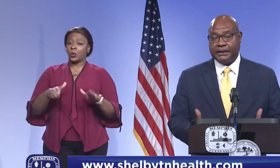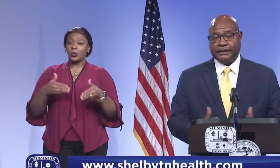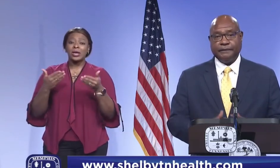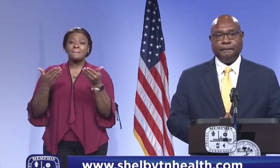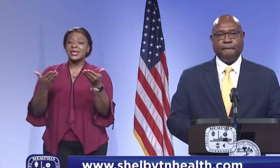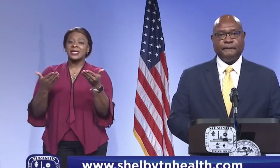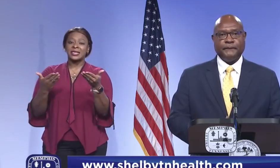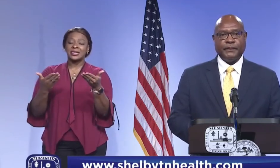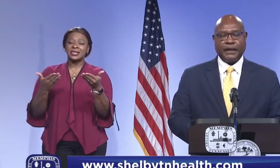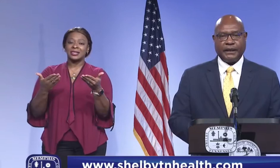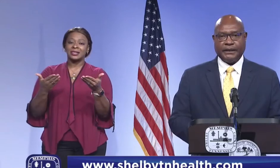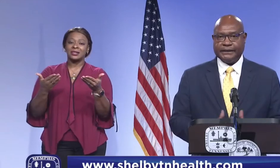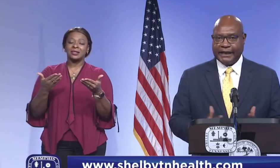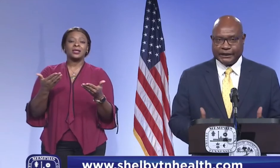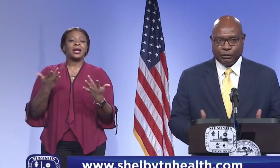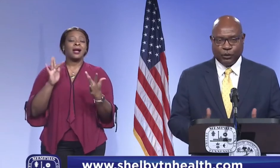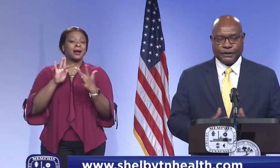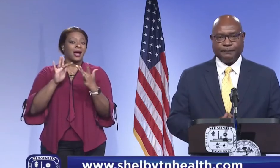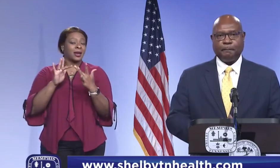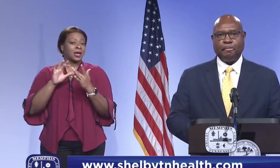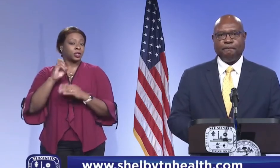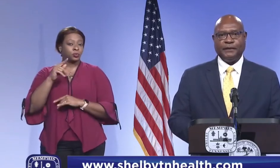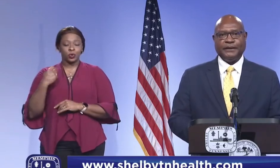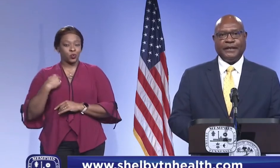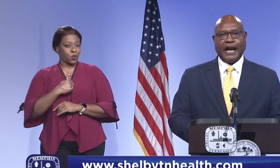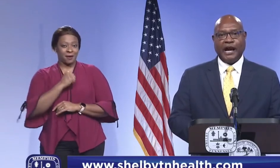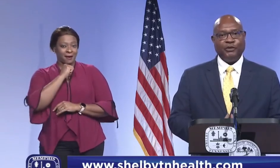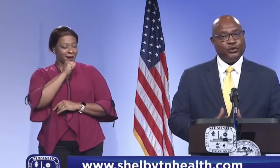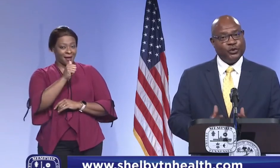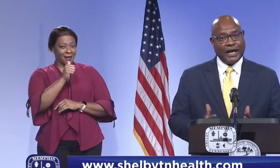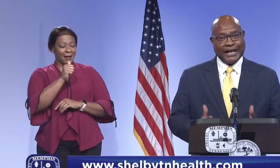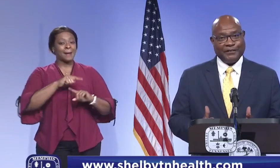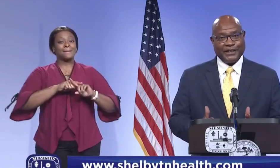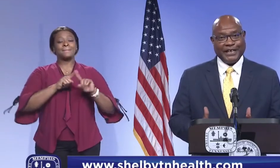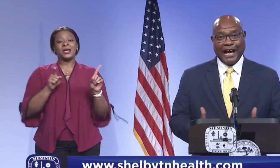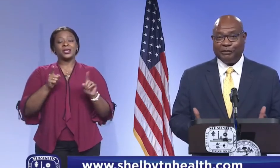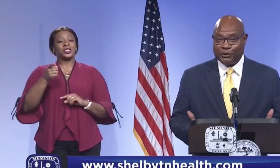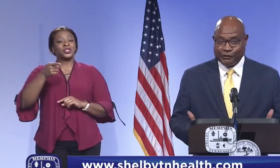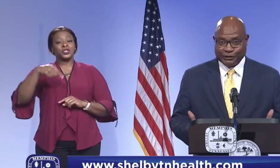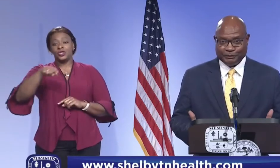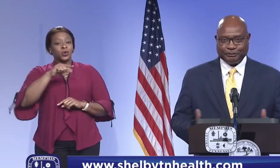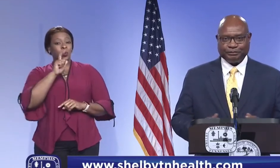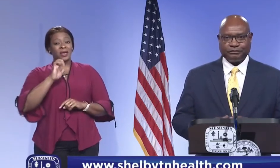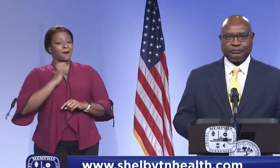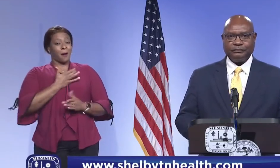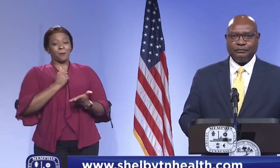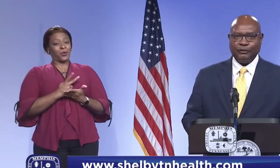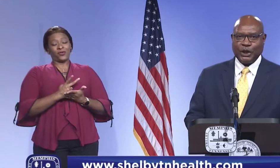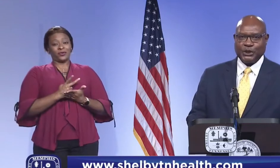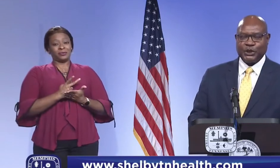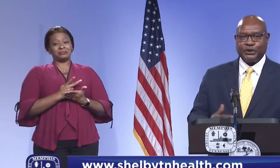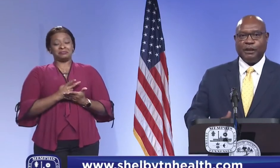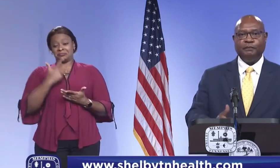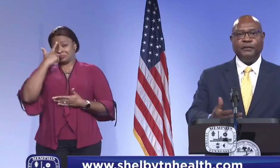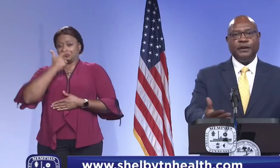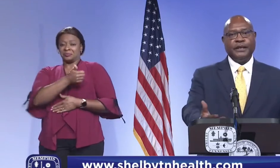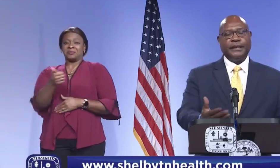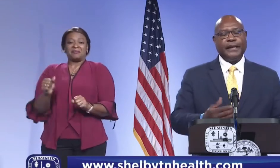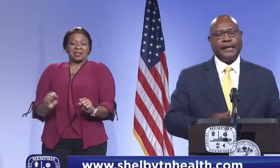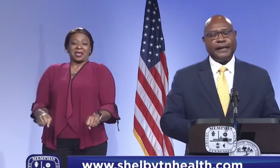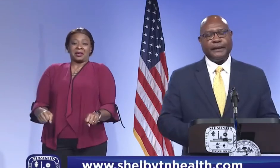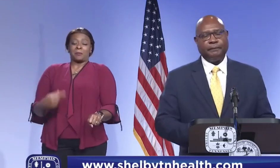recommending contact sports. However, you do not have to get our approval. And so some